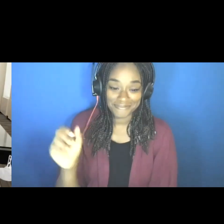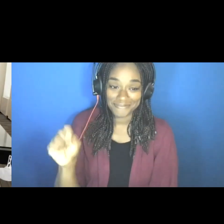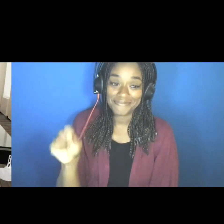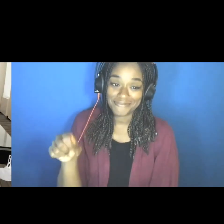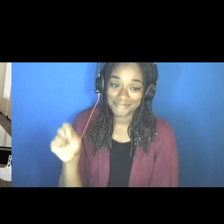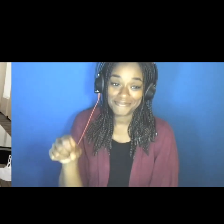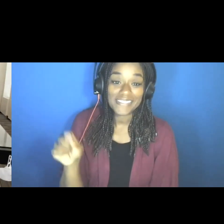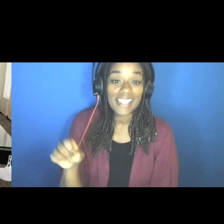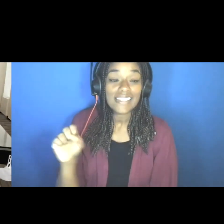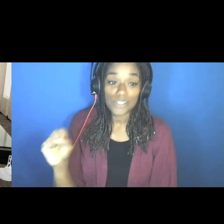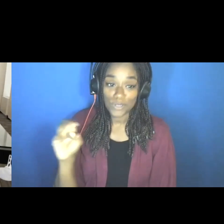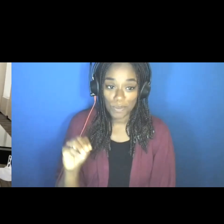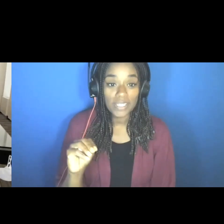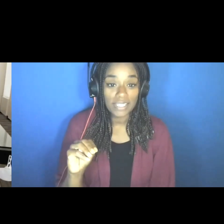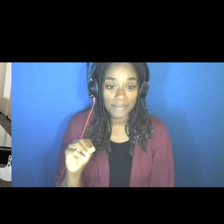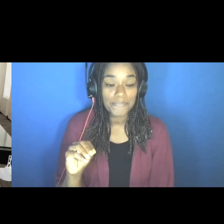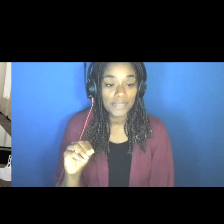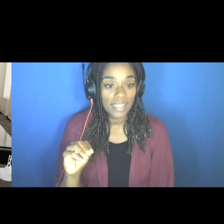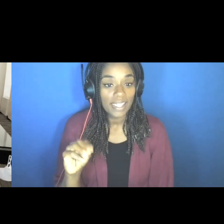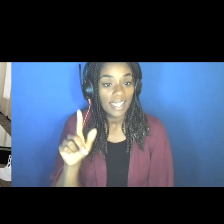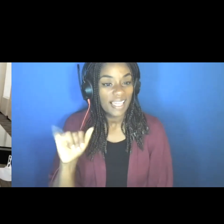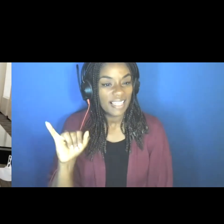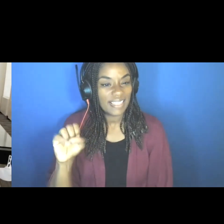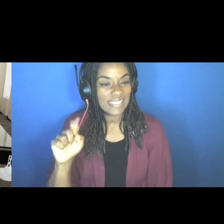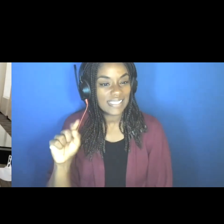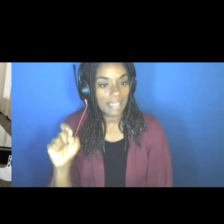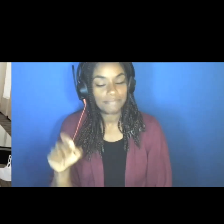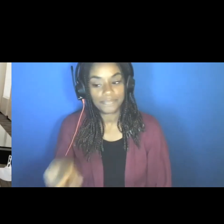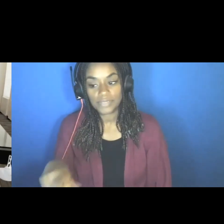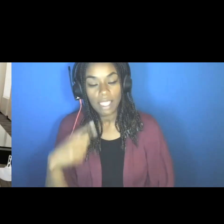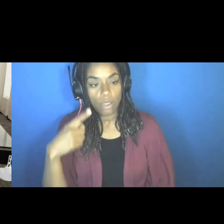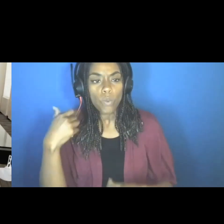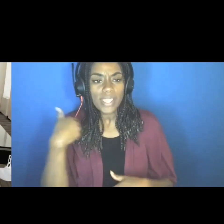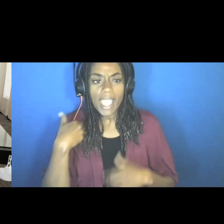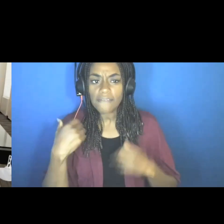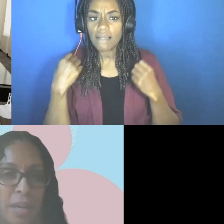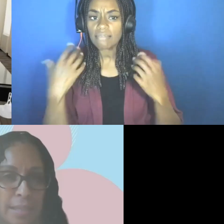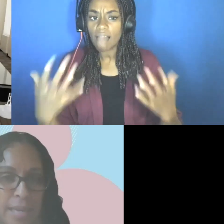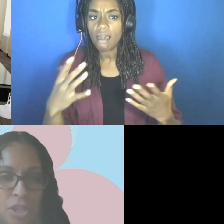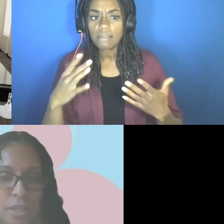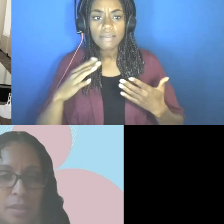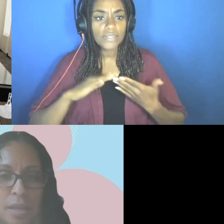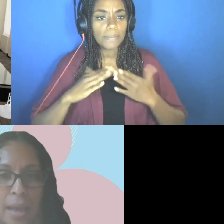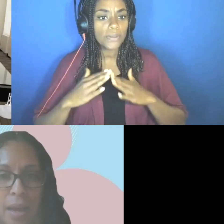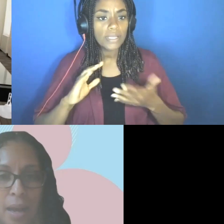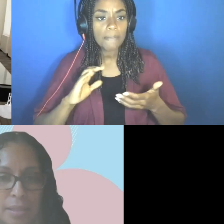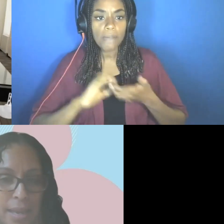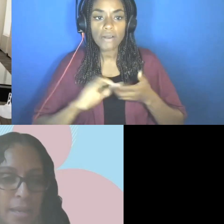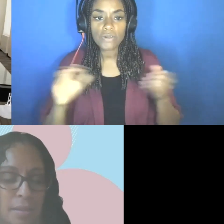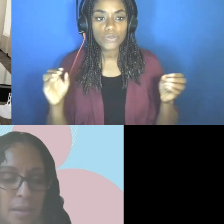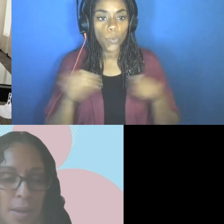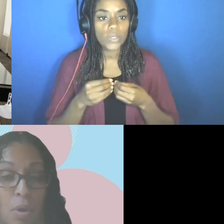social media. And I think we have a lot of community partners and organizations